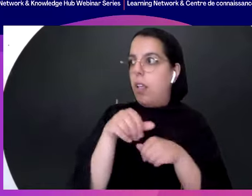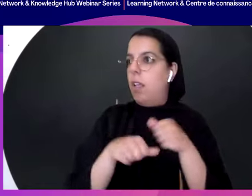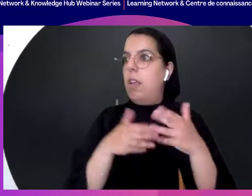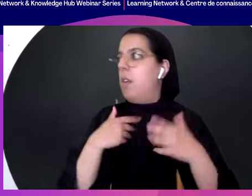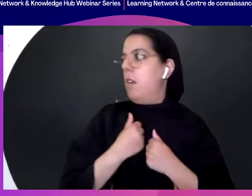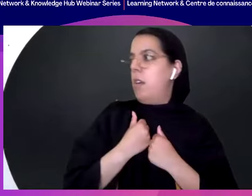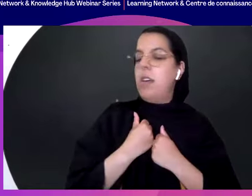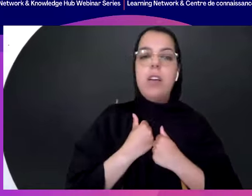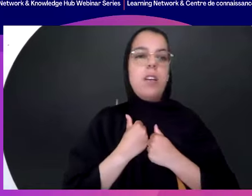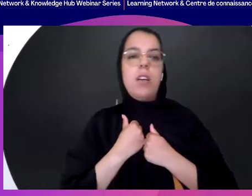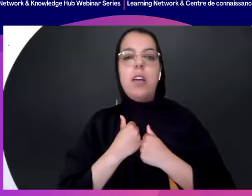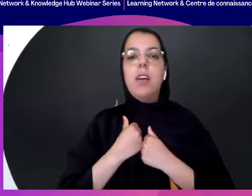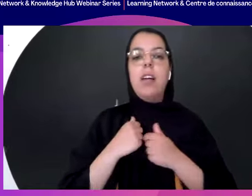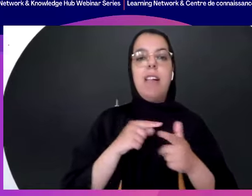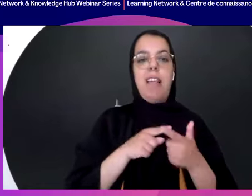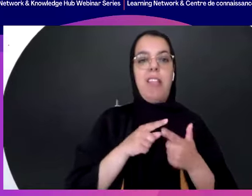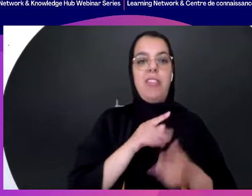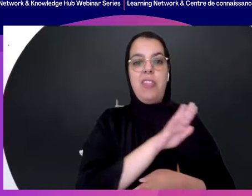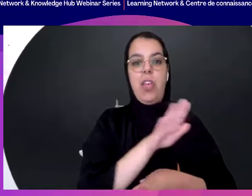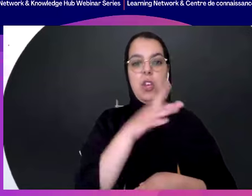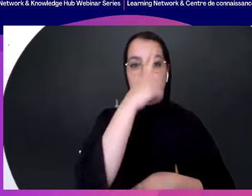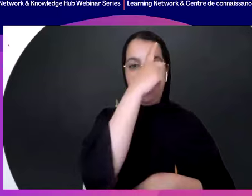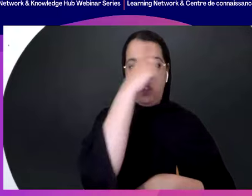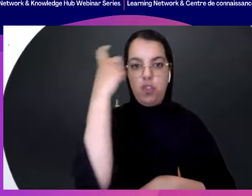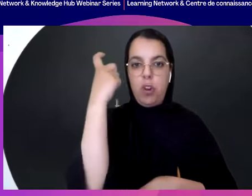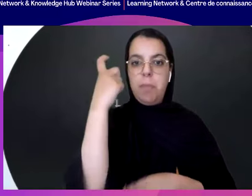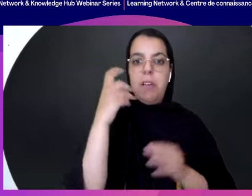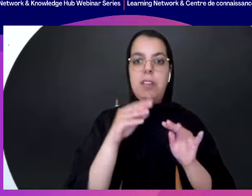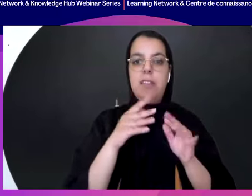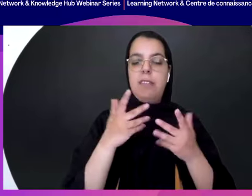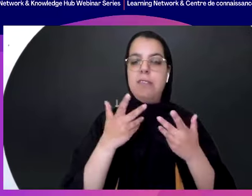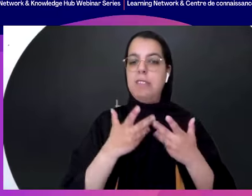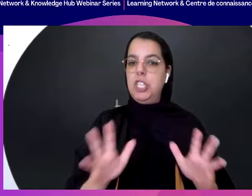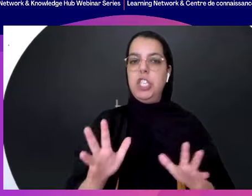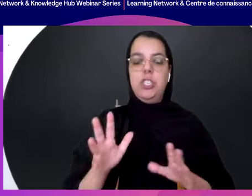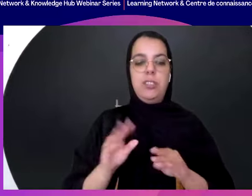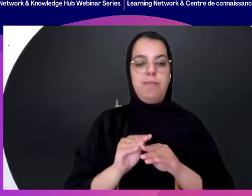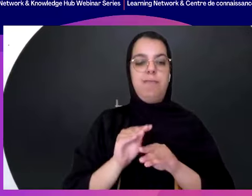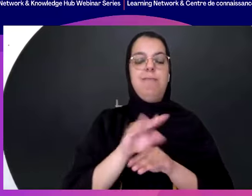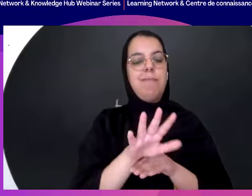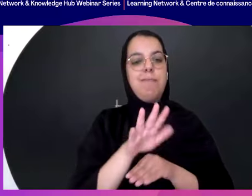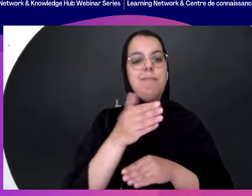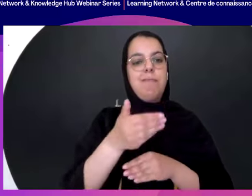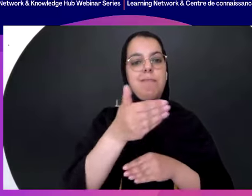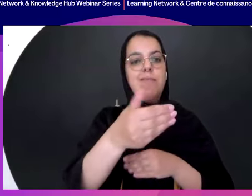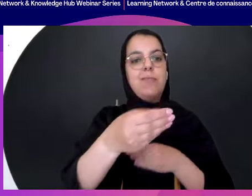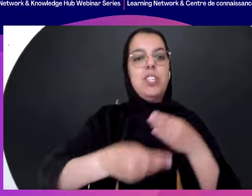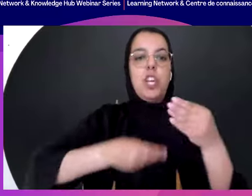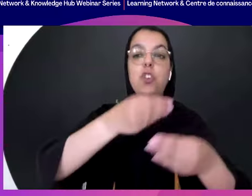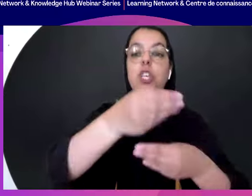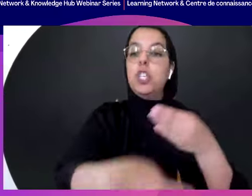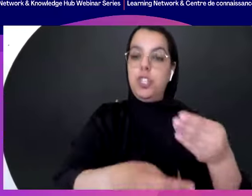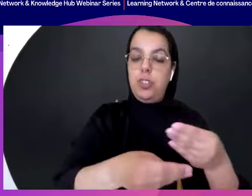And then the effects of trauma, there's pervasive trauma experienced by generations of children. And so this affects altered